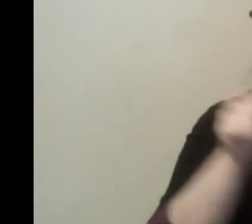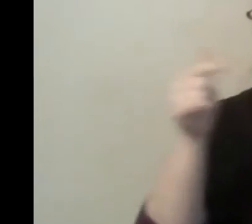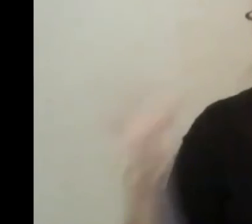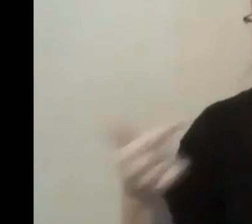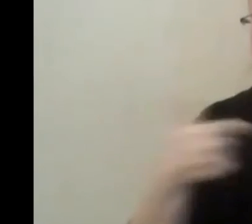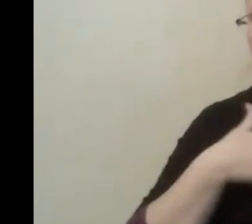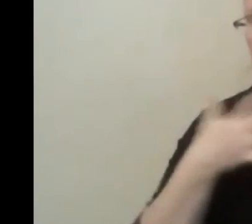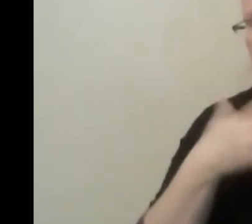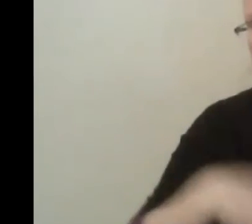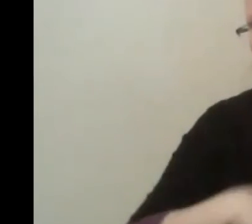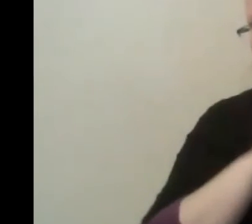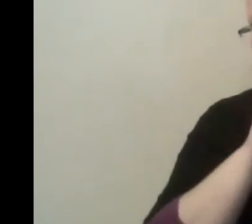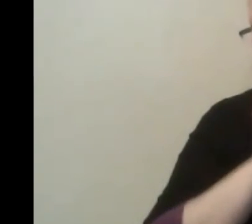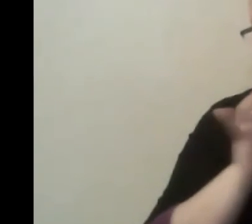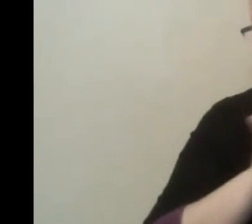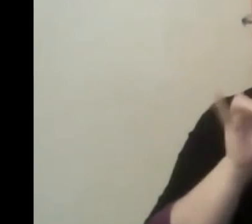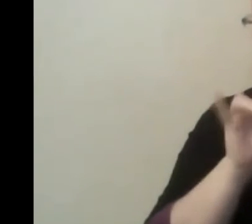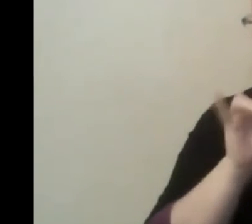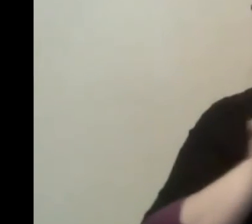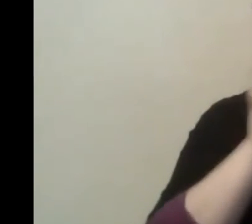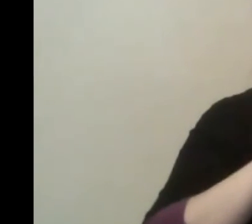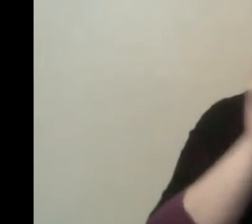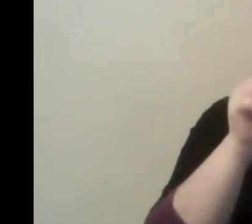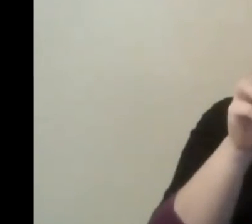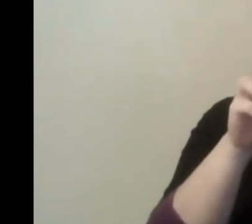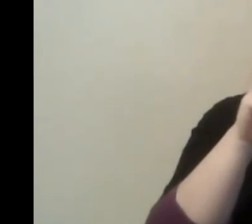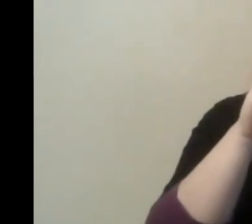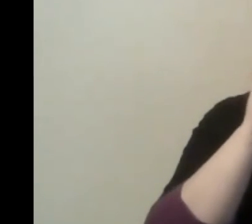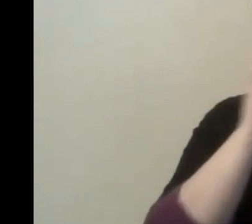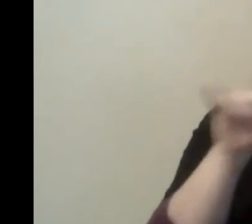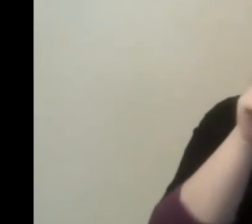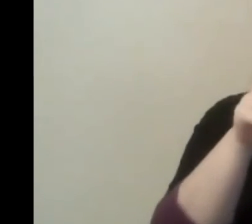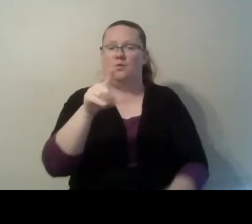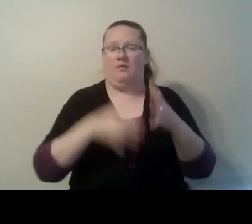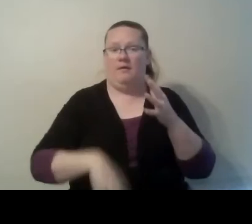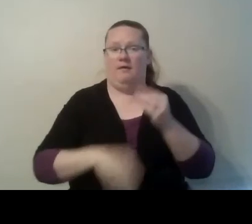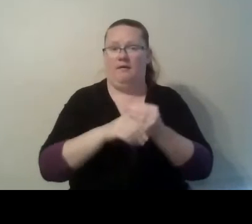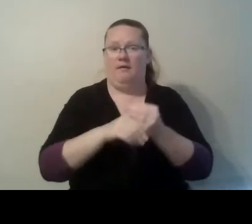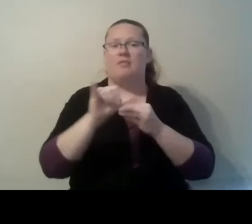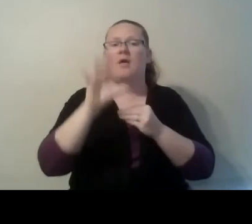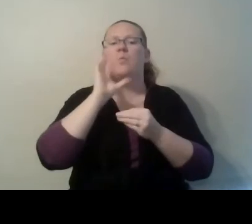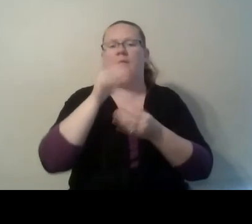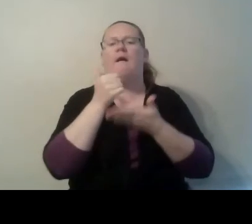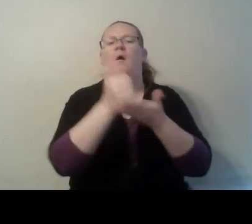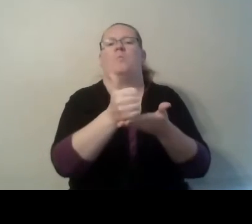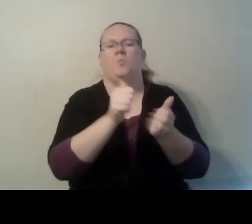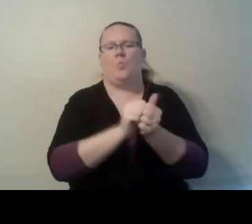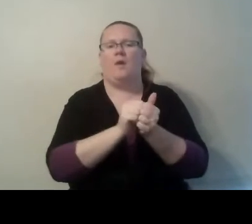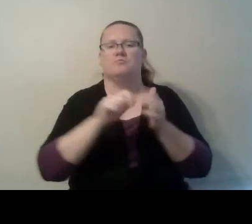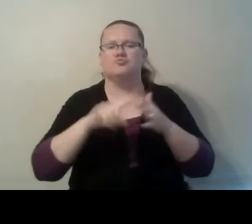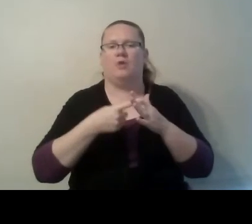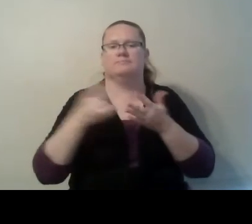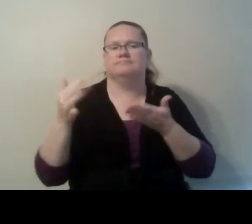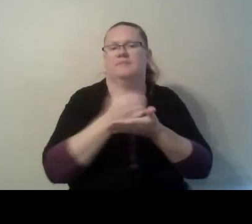was just going to say, I'm sure the survey that you have already implemented will help you with a head start on that data as